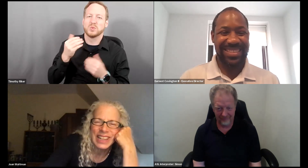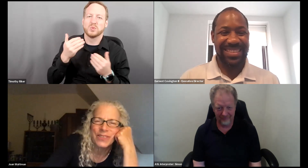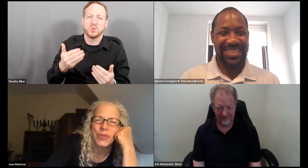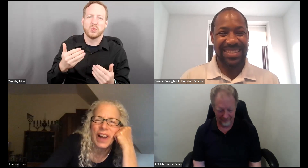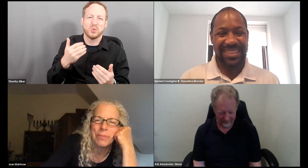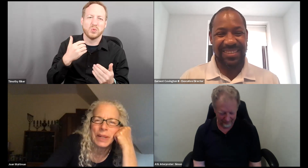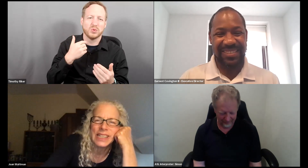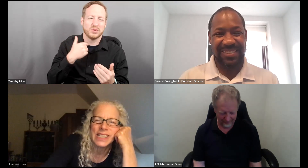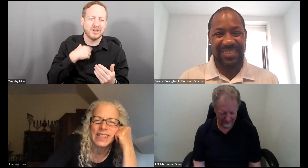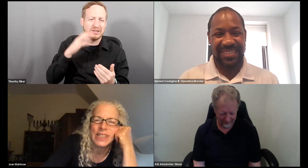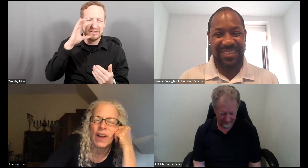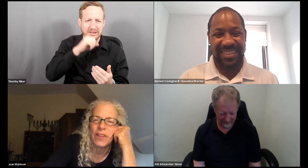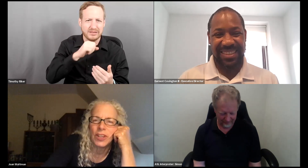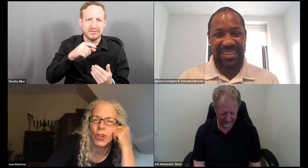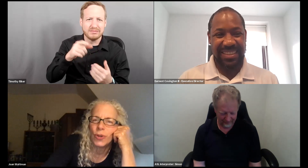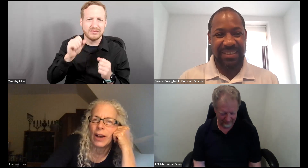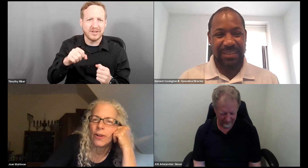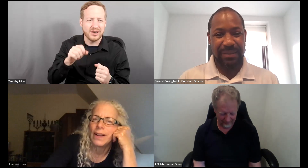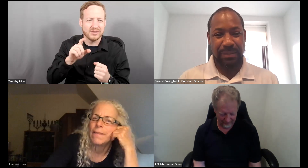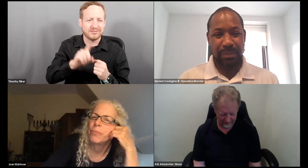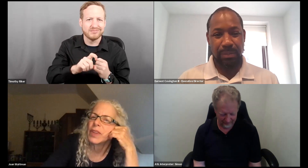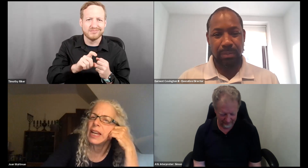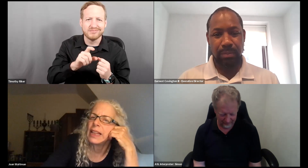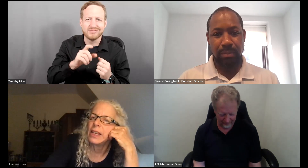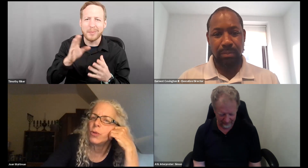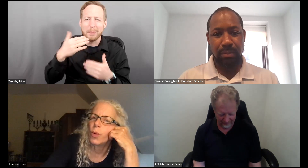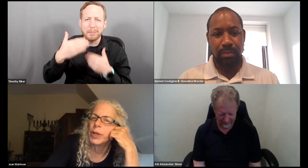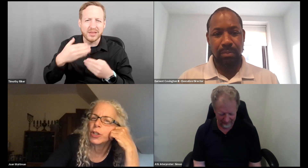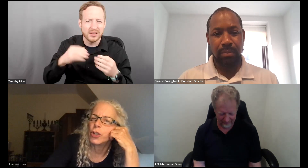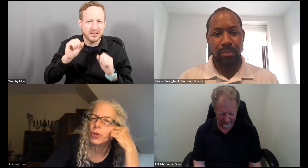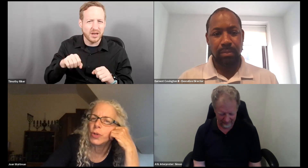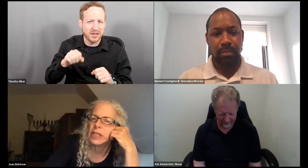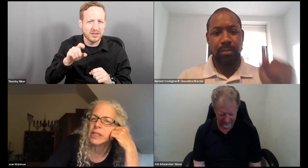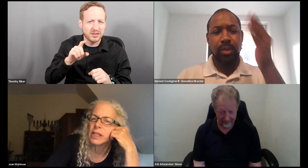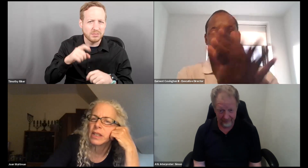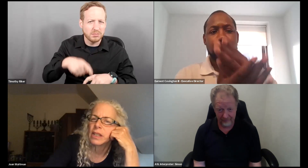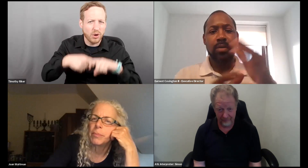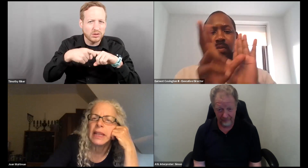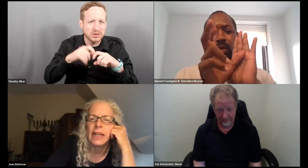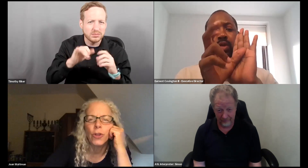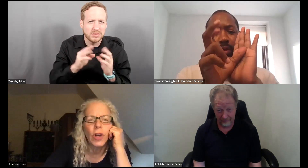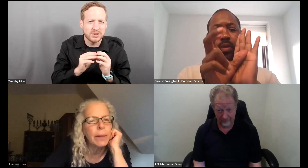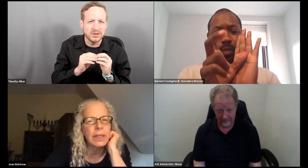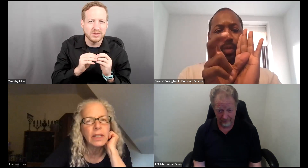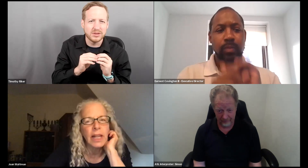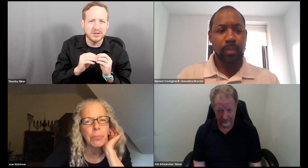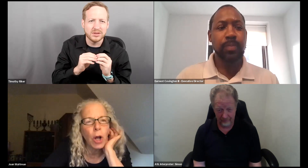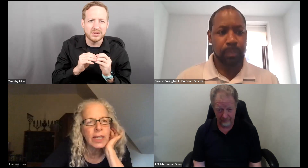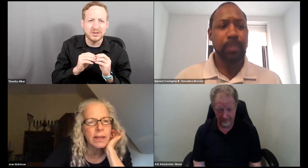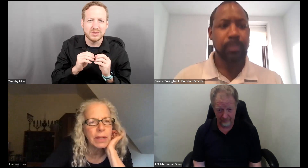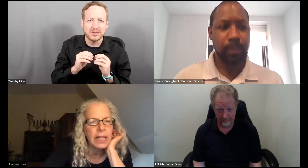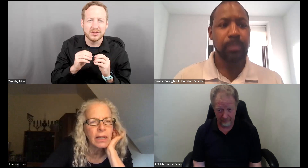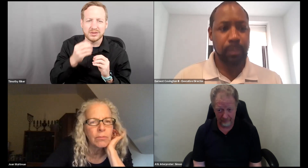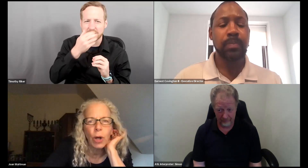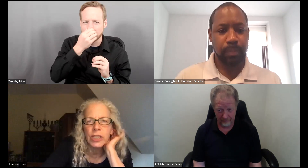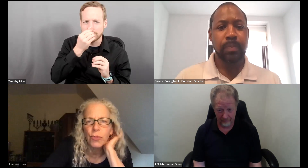5:57, give you 5 minutes. It's 5:52 now. And I think what we could do is, Bethany, you're able to like pause